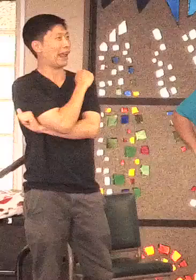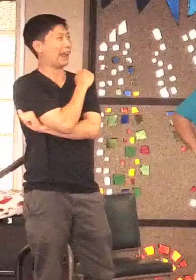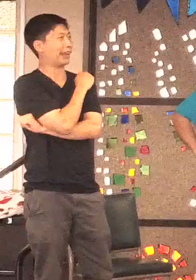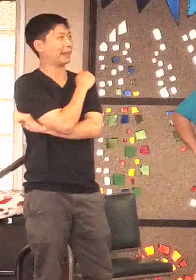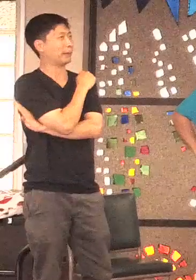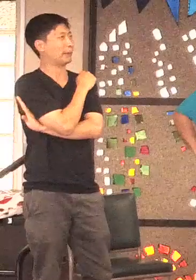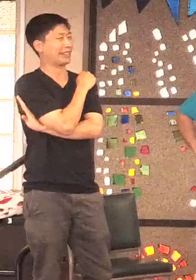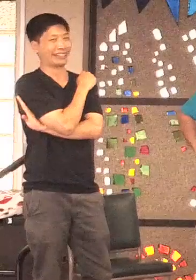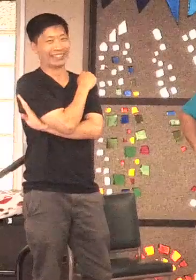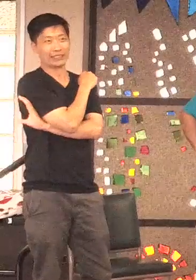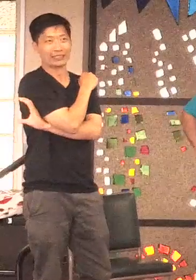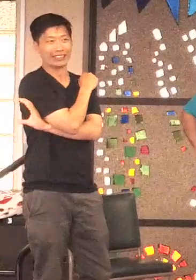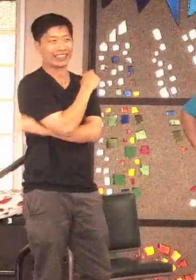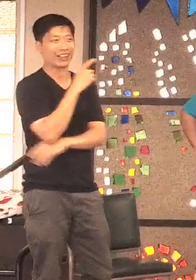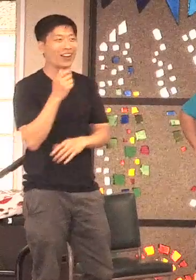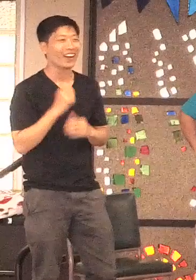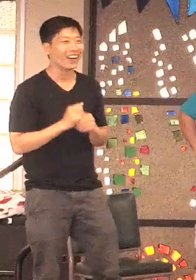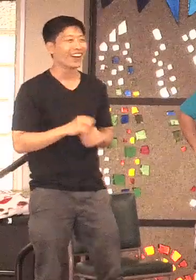B, E. We had a cheat.